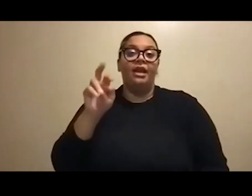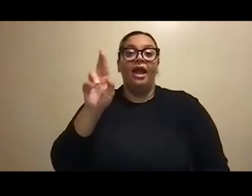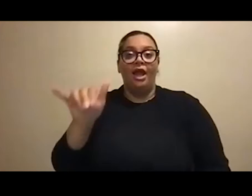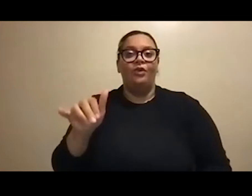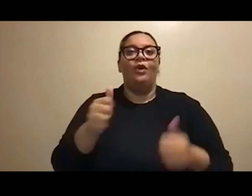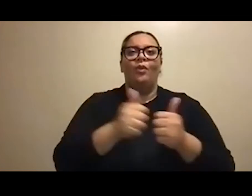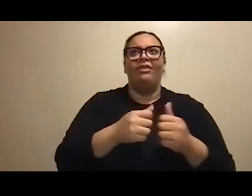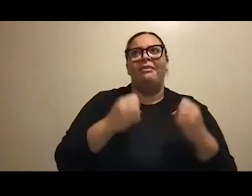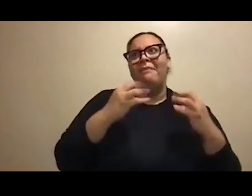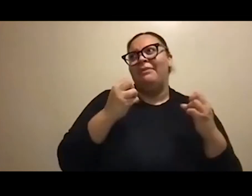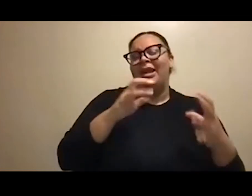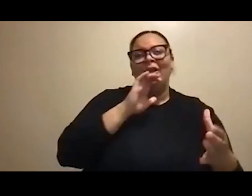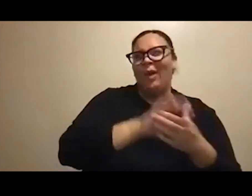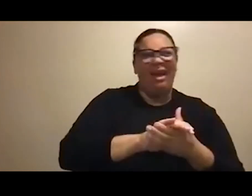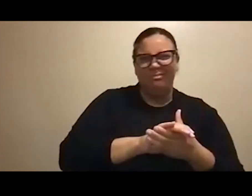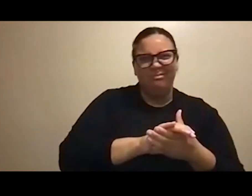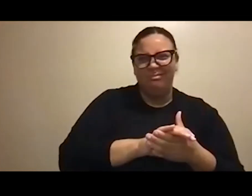wives,